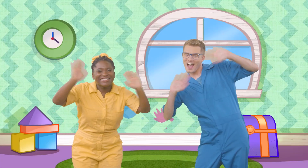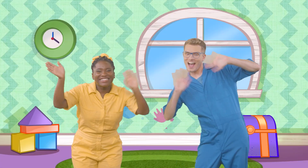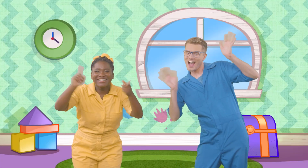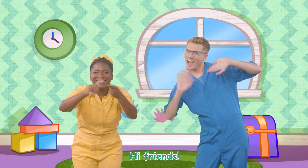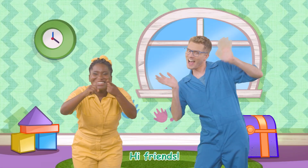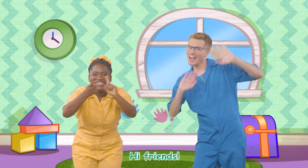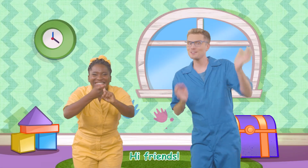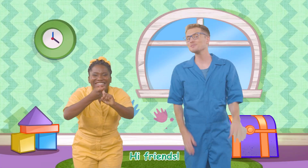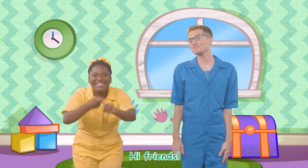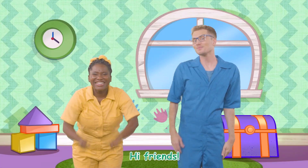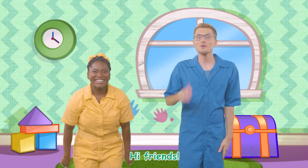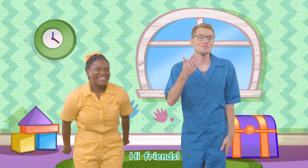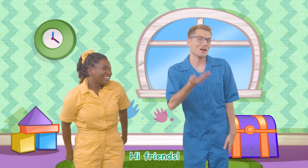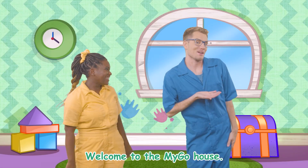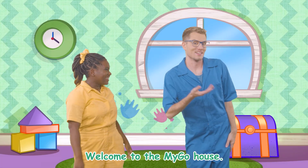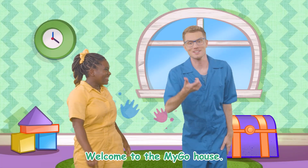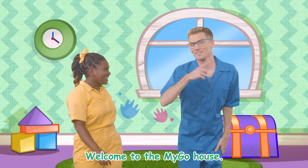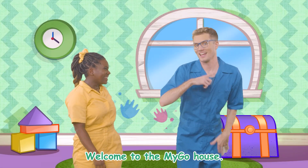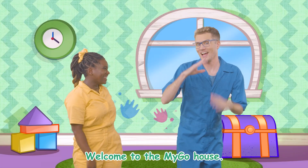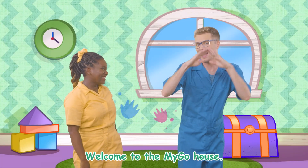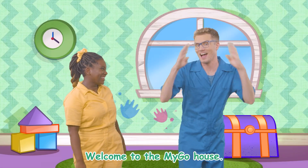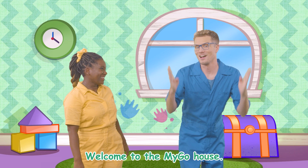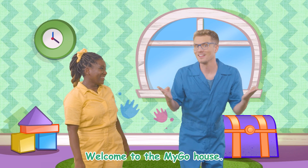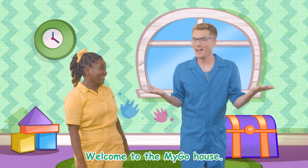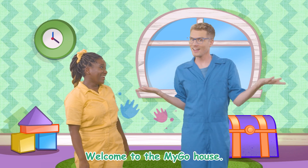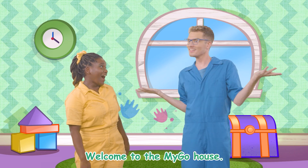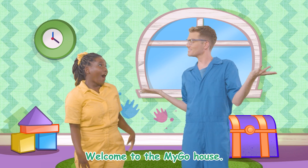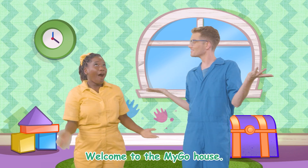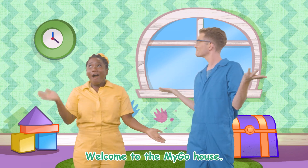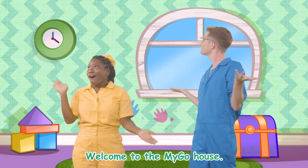Hi, friends! Welcome to the MyGo house.